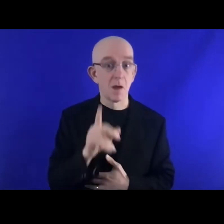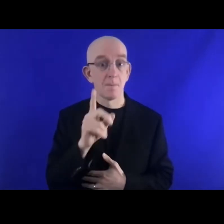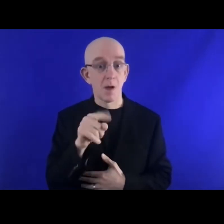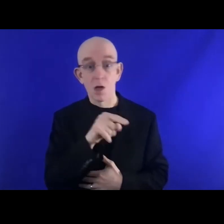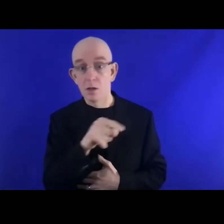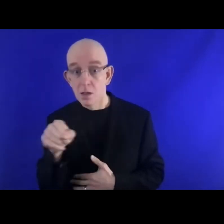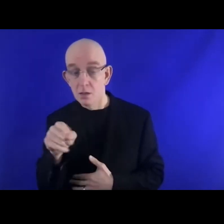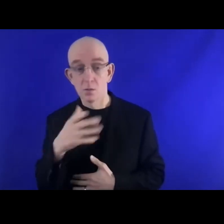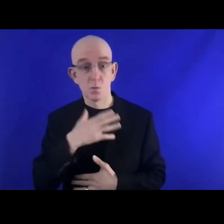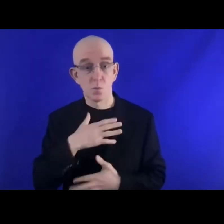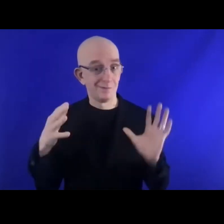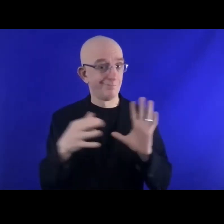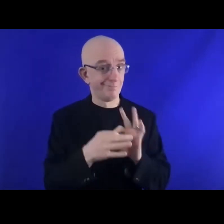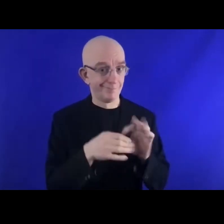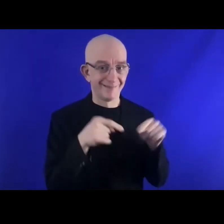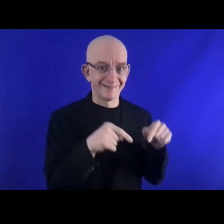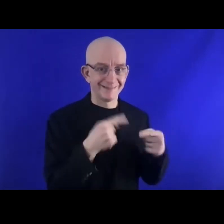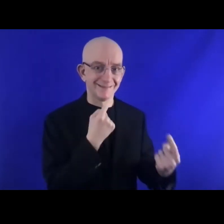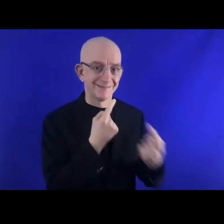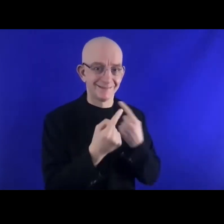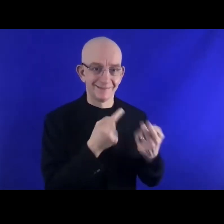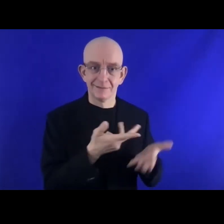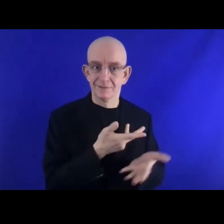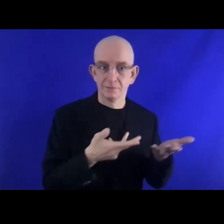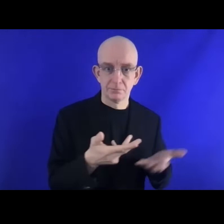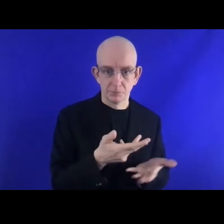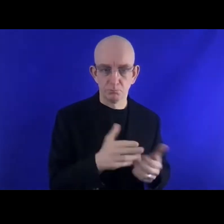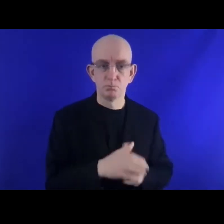or send an email to